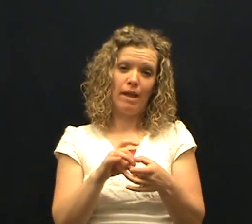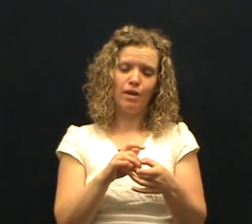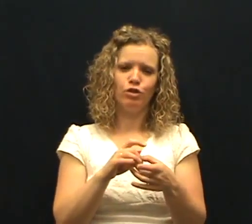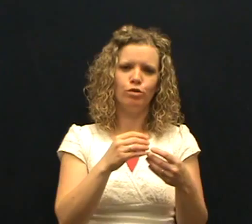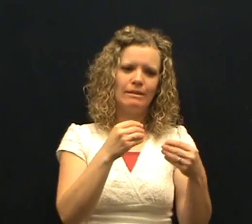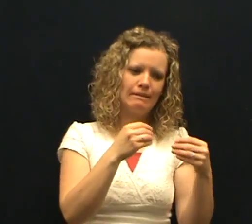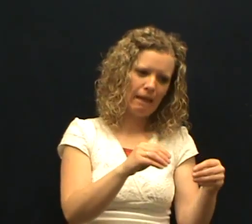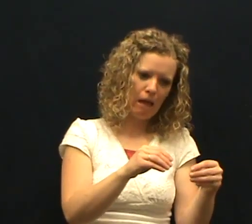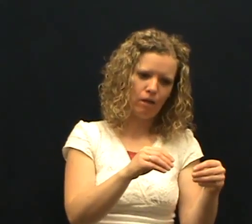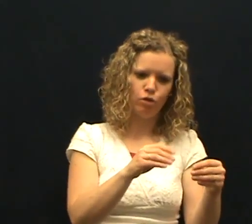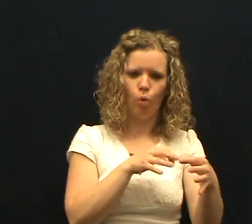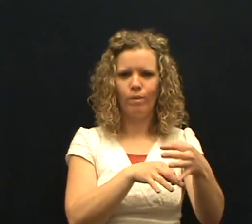sales discounts.